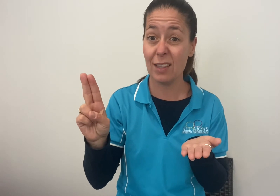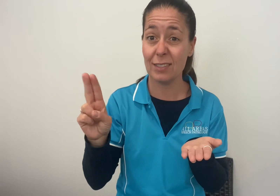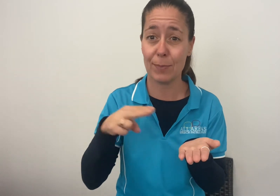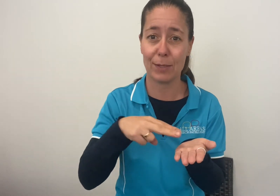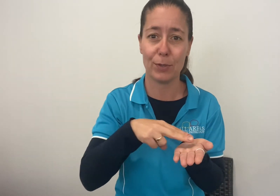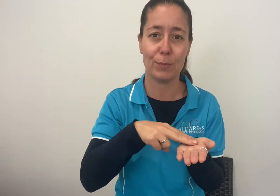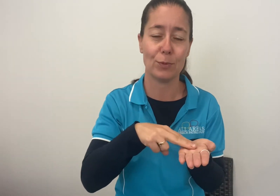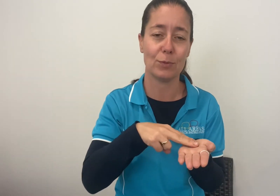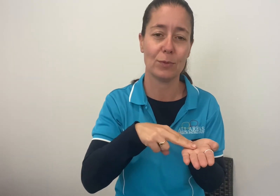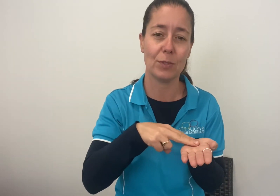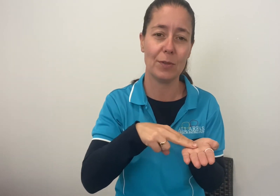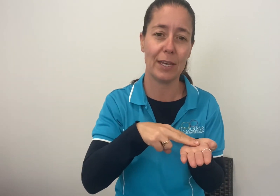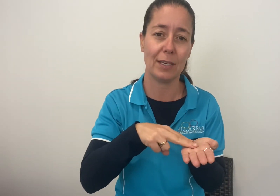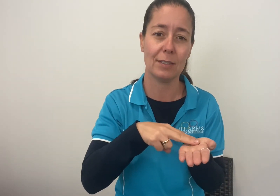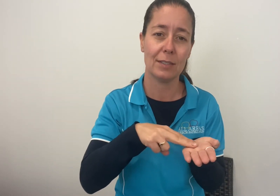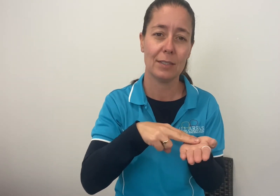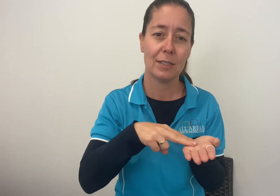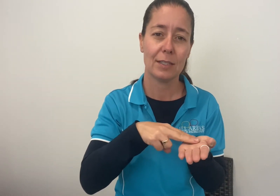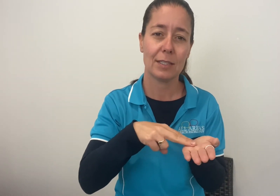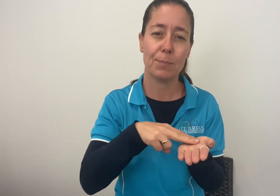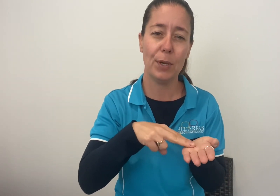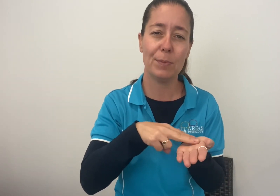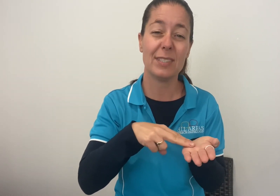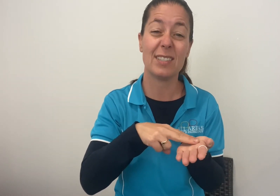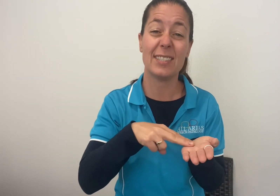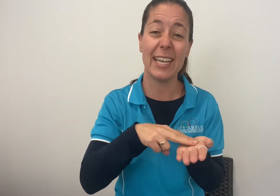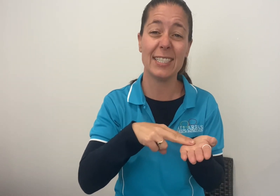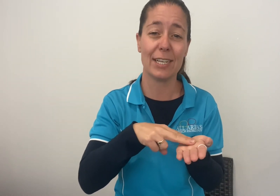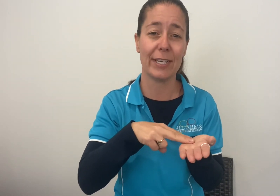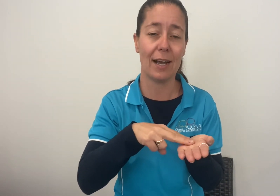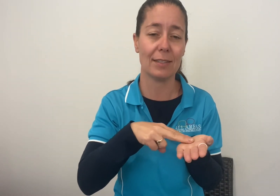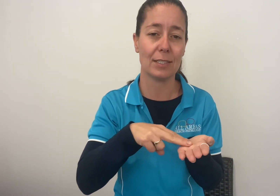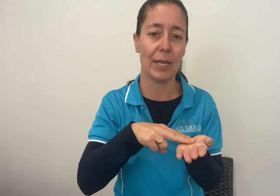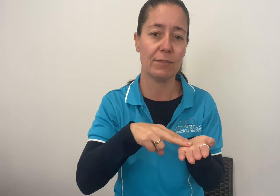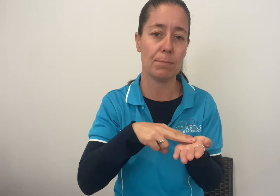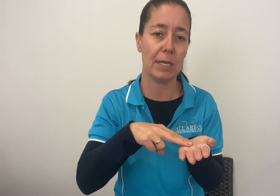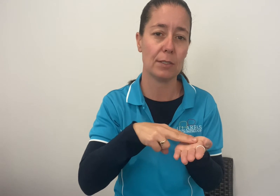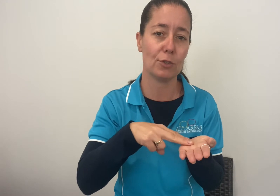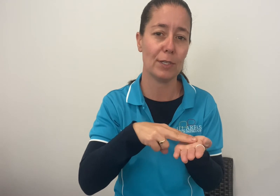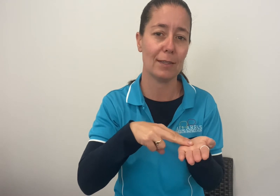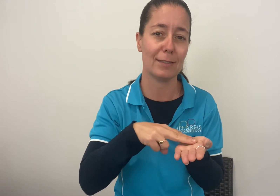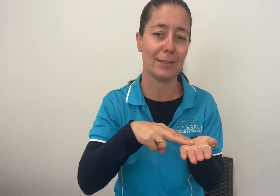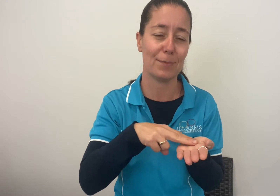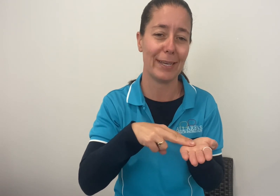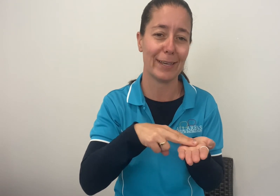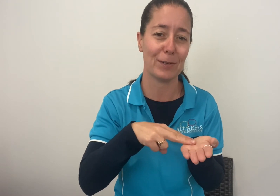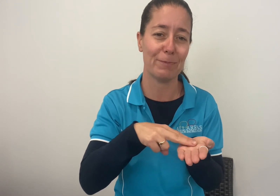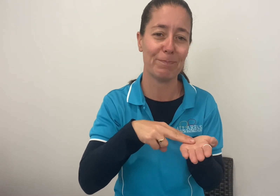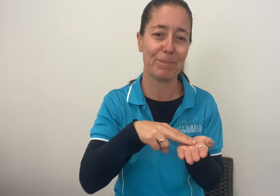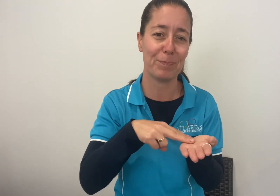make purple, don't they? Because purple is a secondary colour, so we have to mix two colours to make that one.